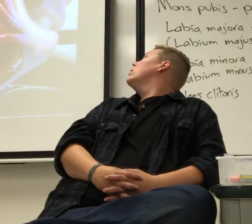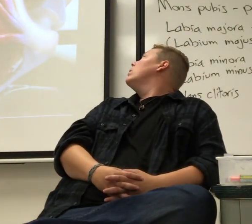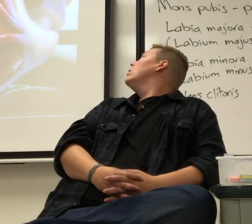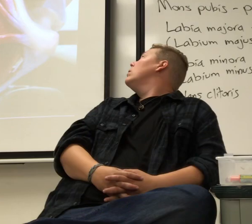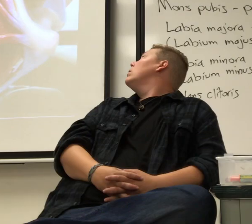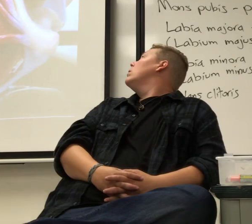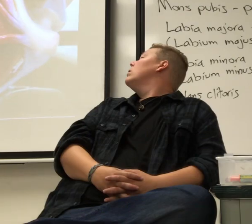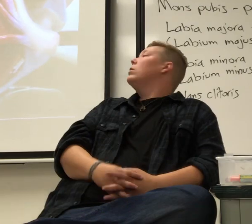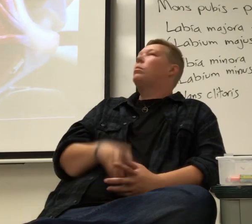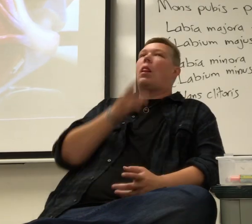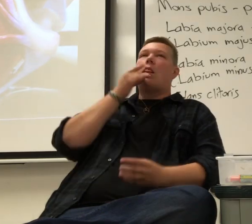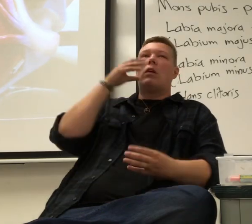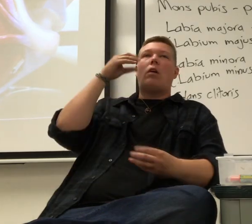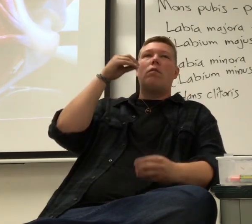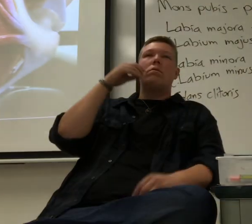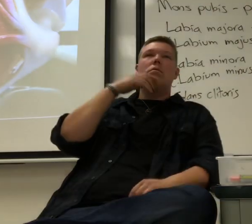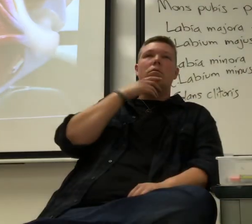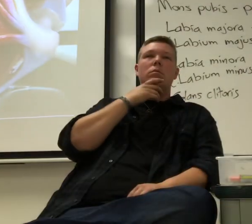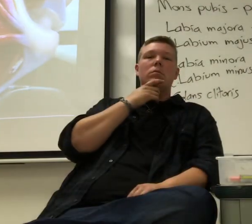Turn the lights off.